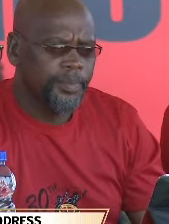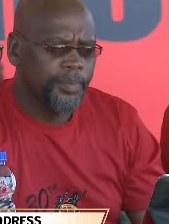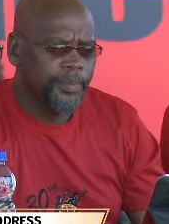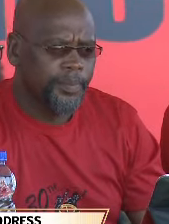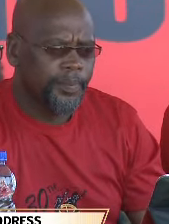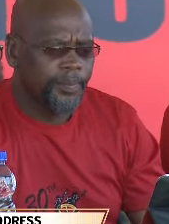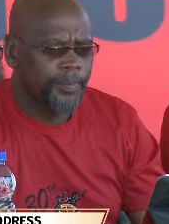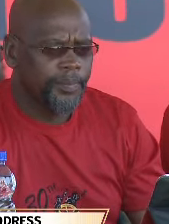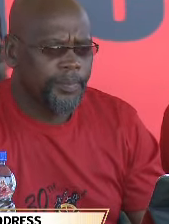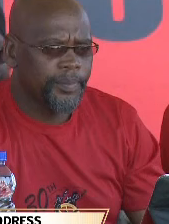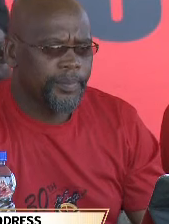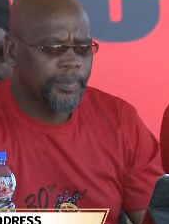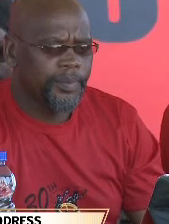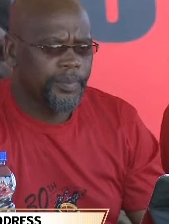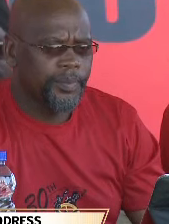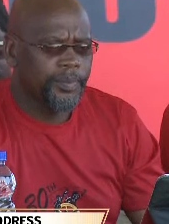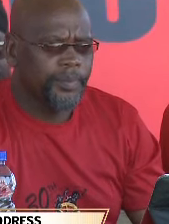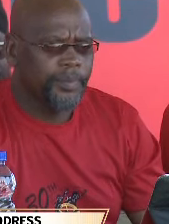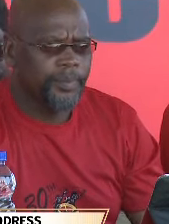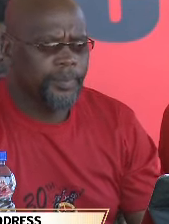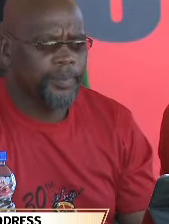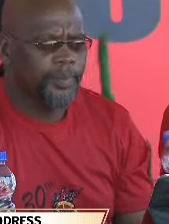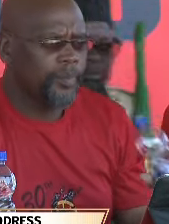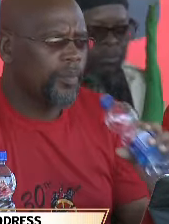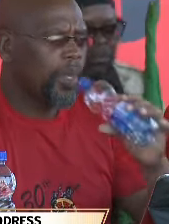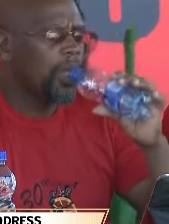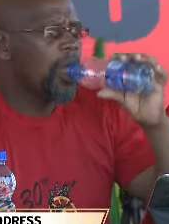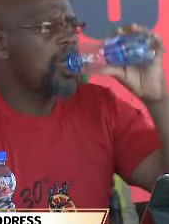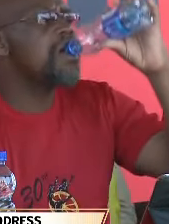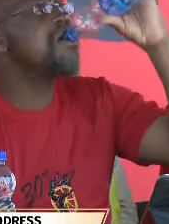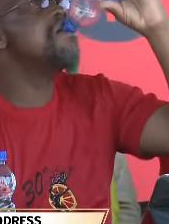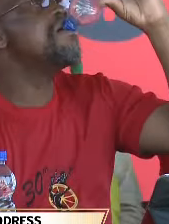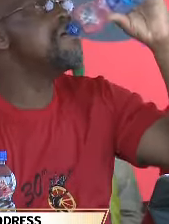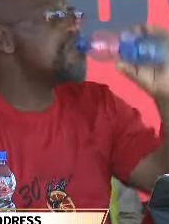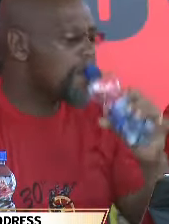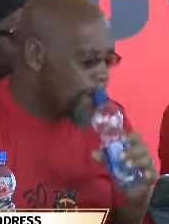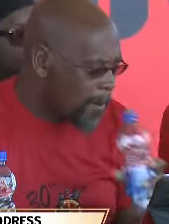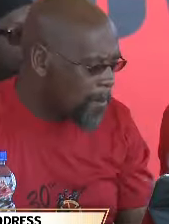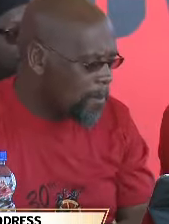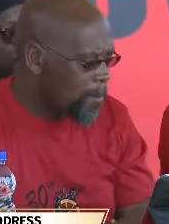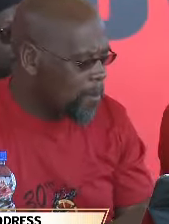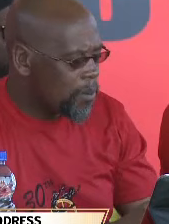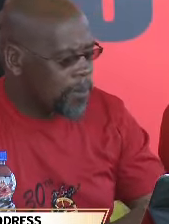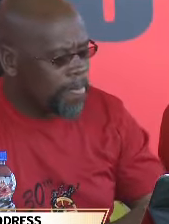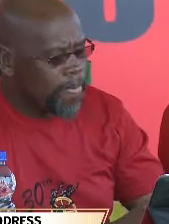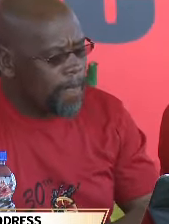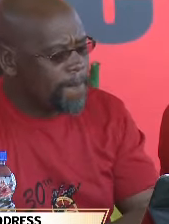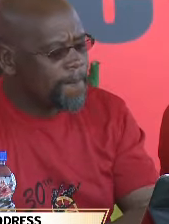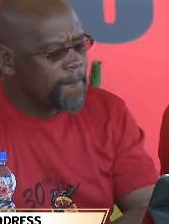problems. We appreciate ukuthi ama-journalists aya ingcoma ukuthi abambe